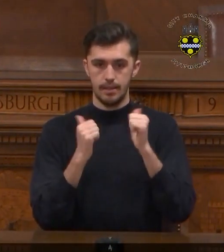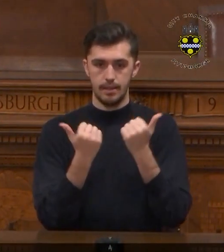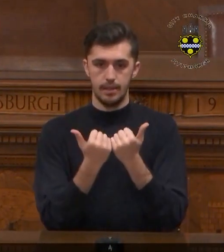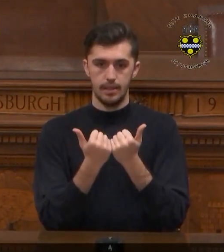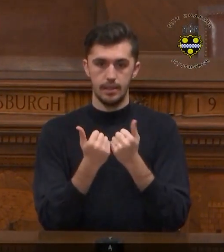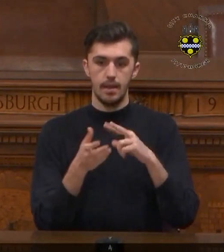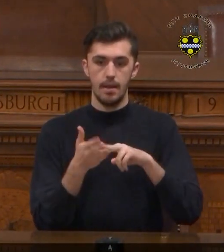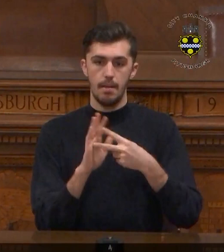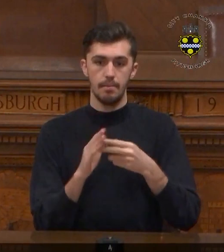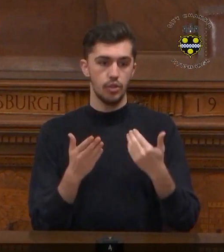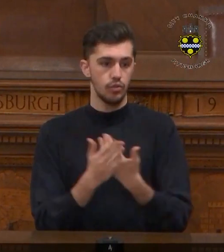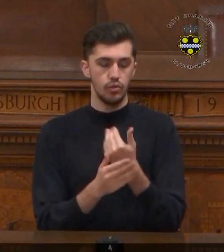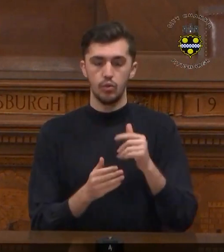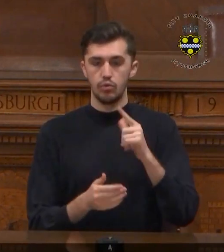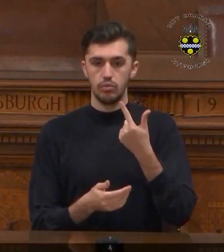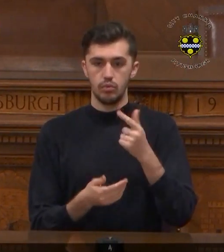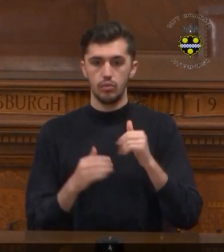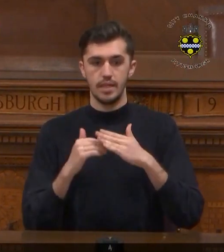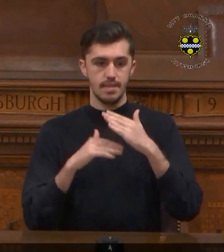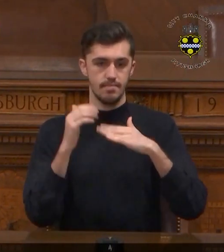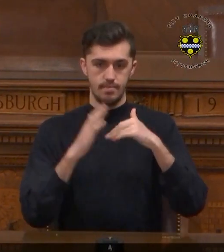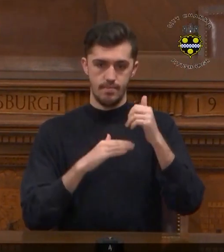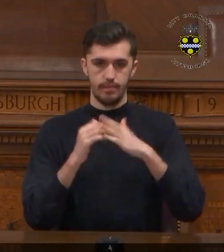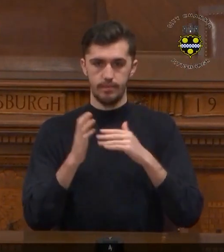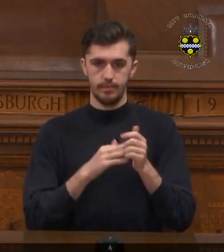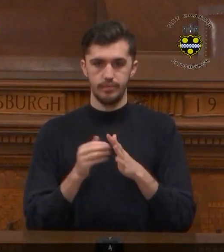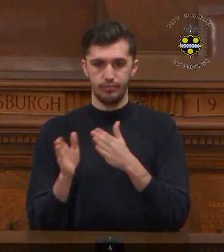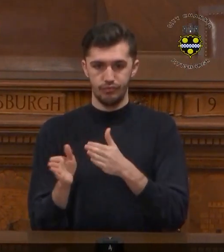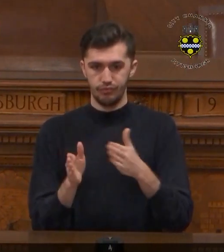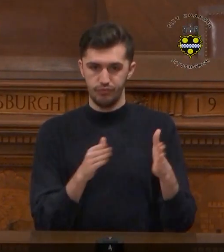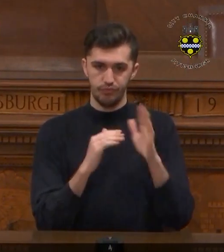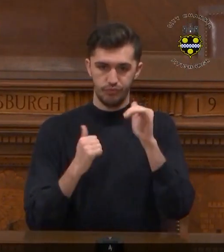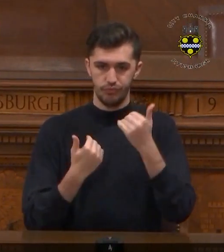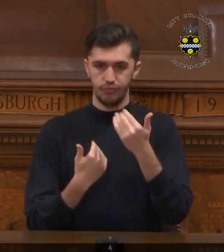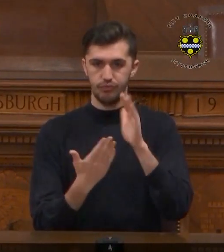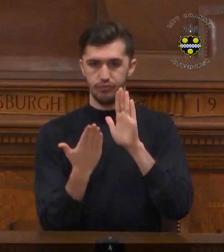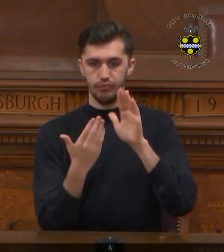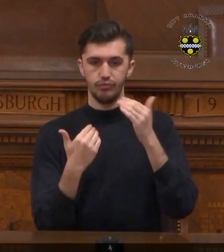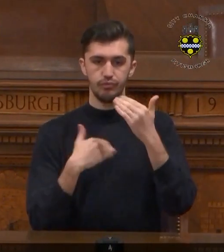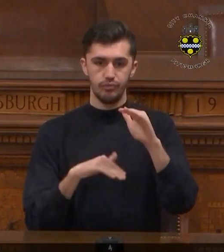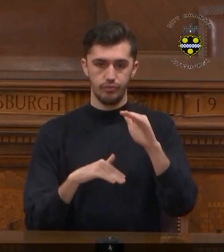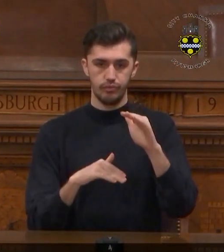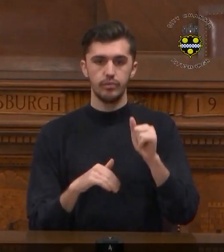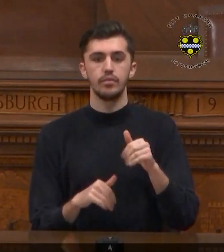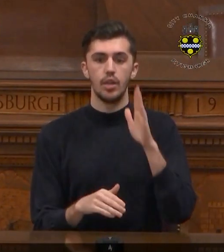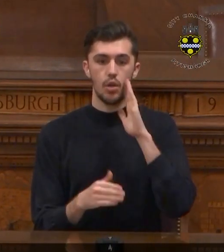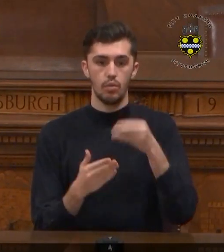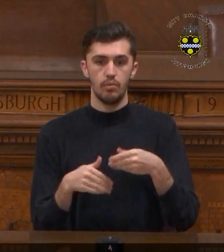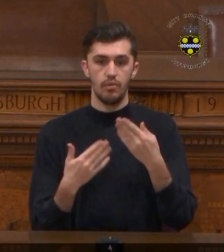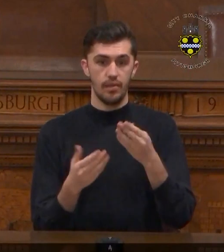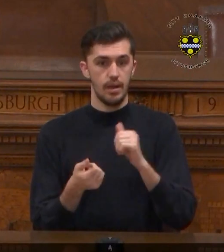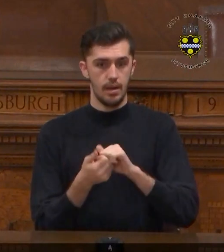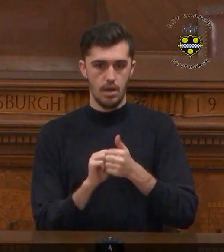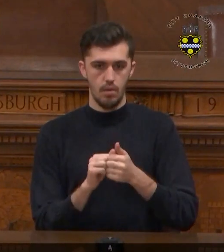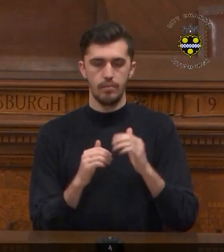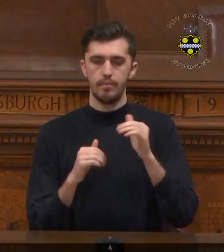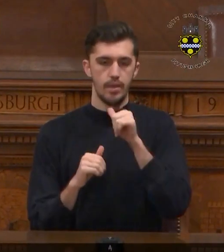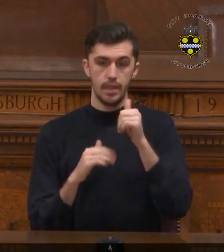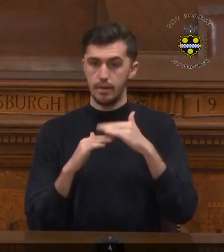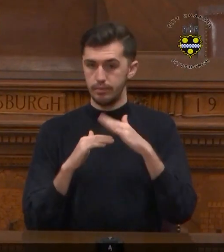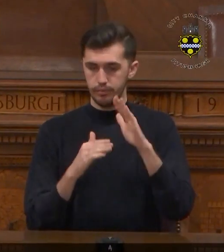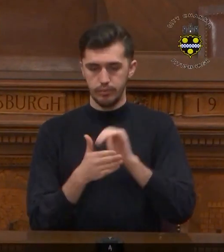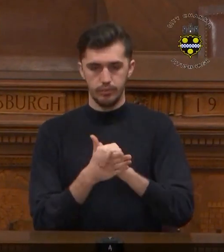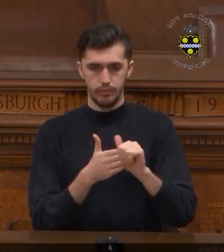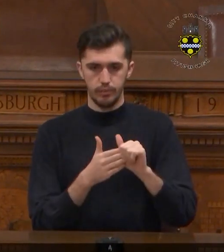green building practices into development review processes and provide for the payment at a cost thereof not